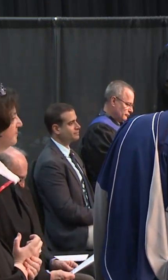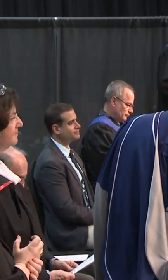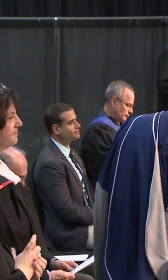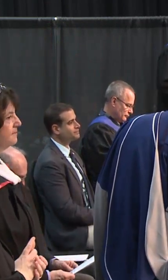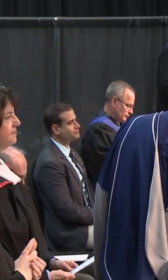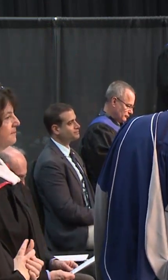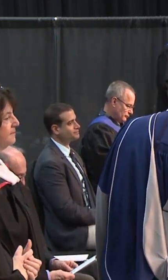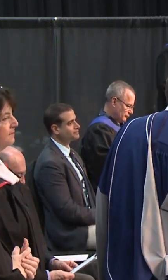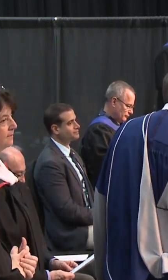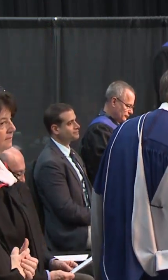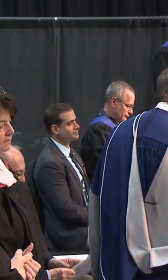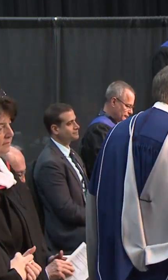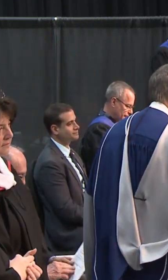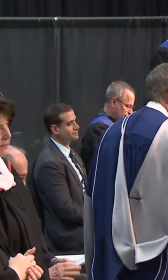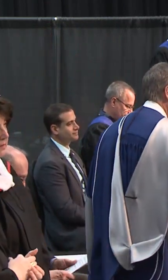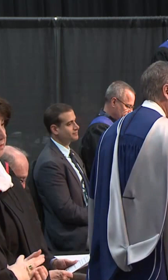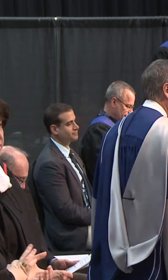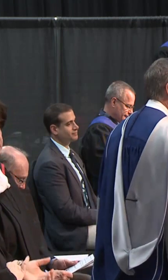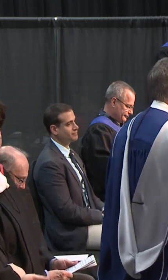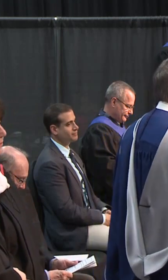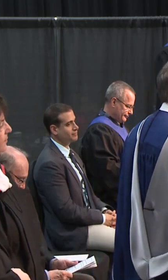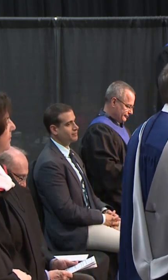Thank you.